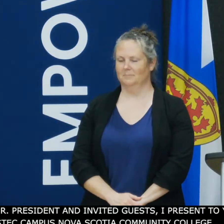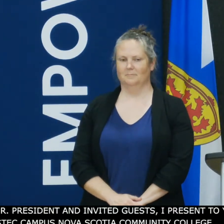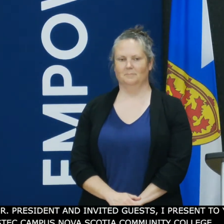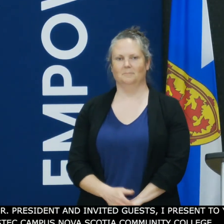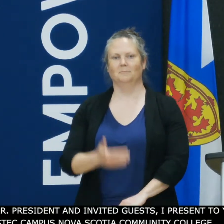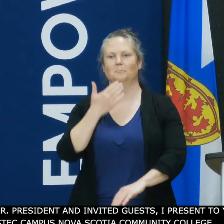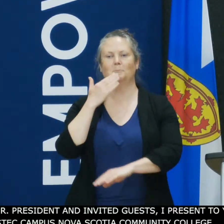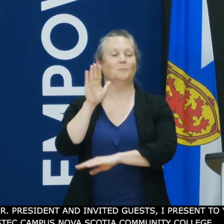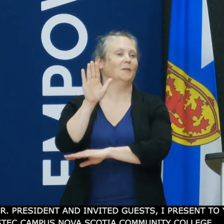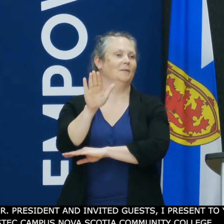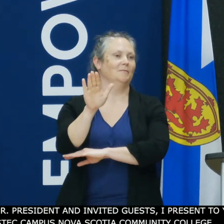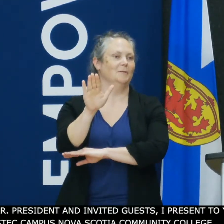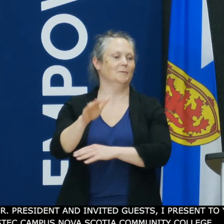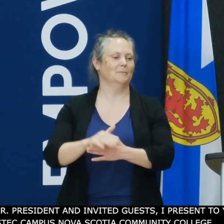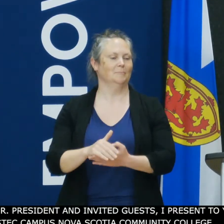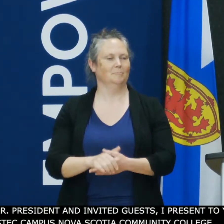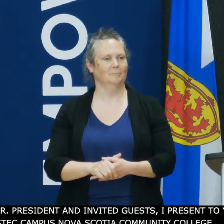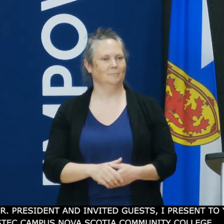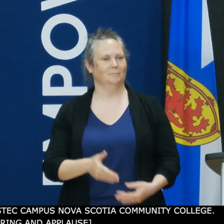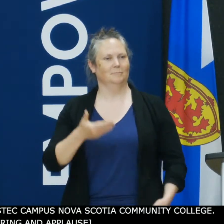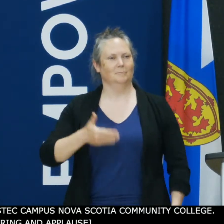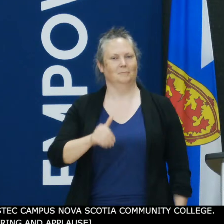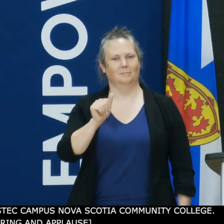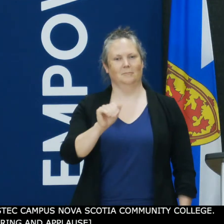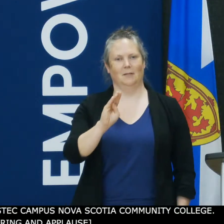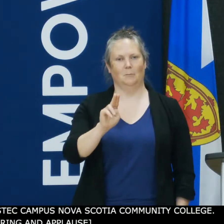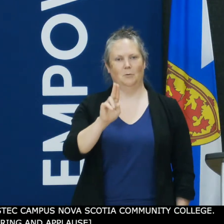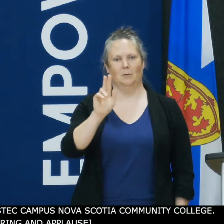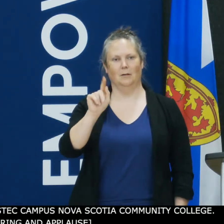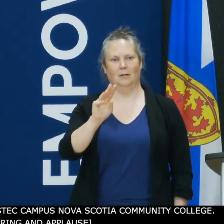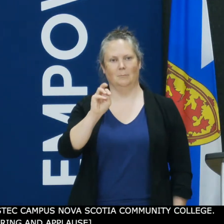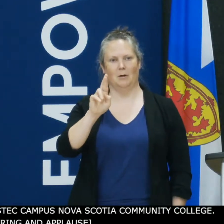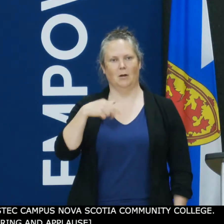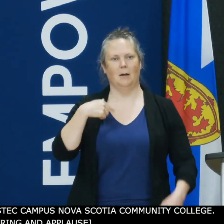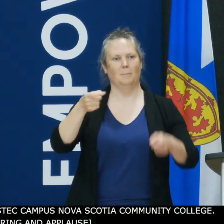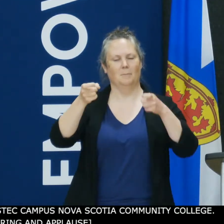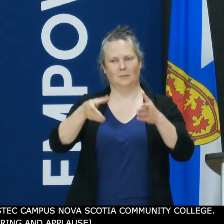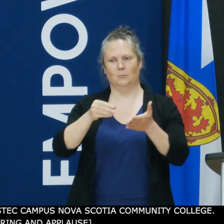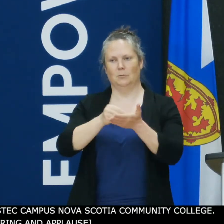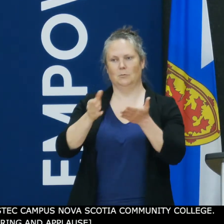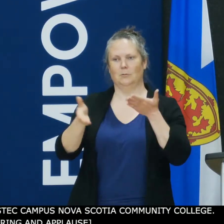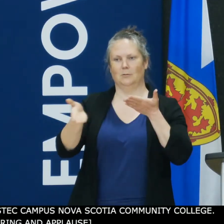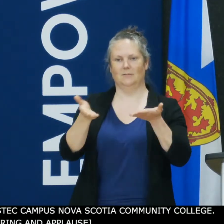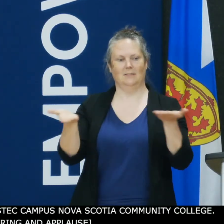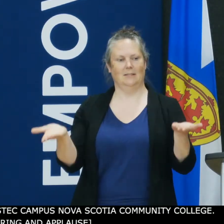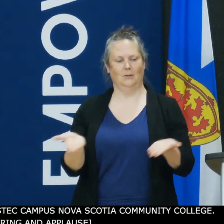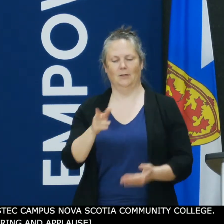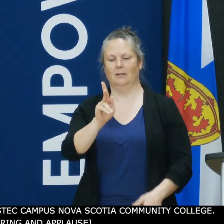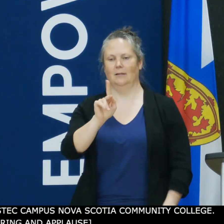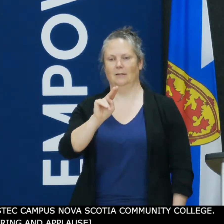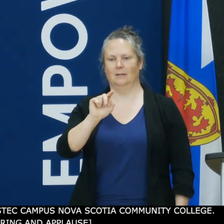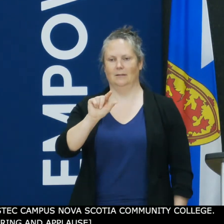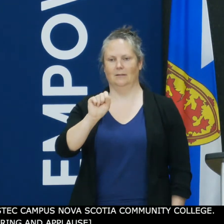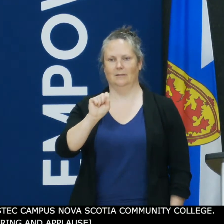Good afternoon. My name is Abu Kamar, the Manager of Student Services here at Kingstec.